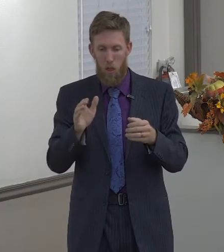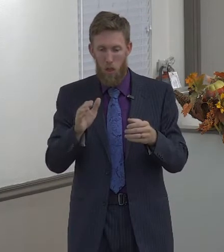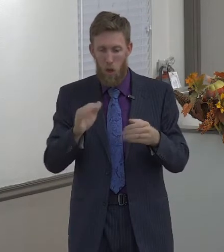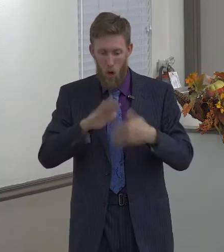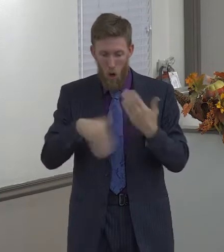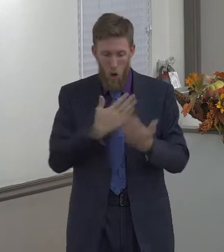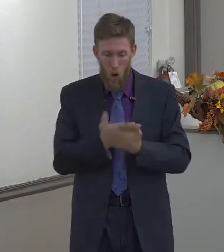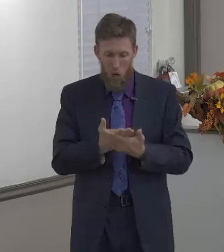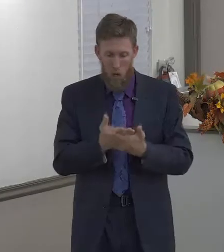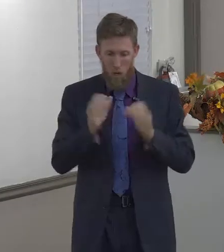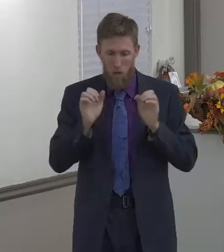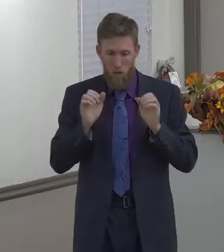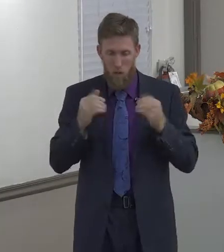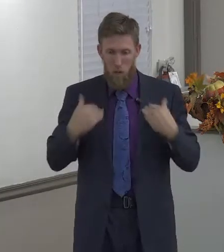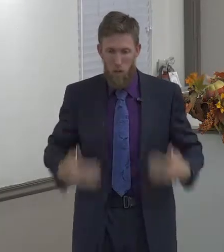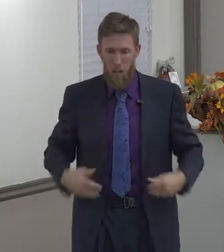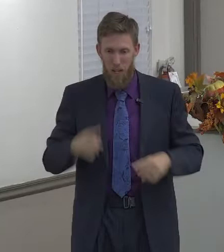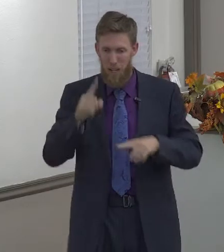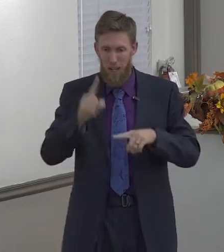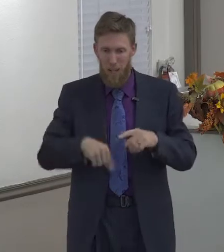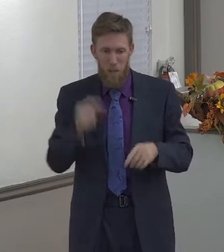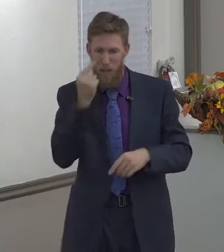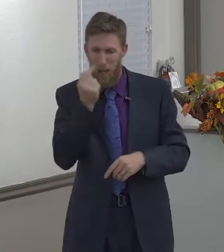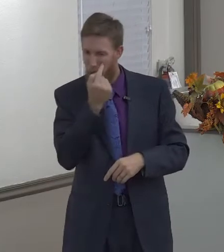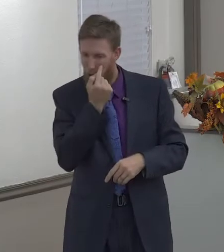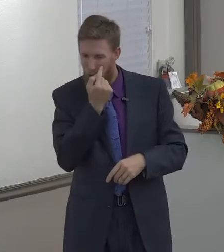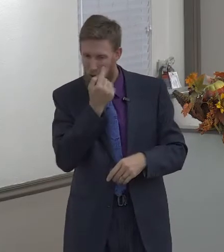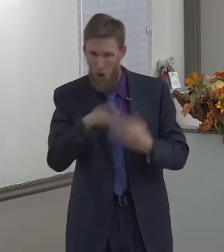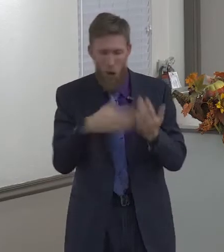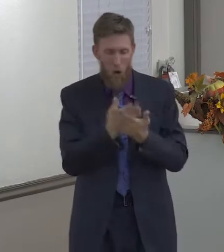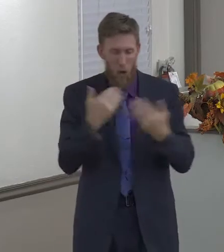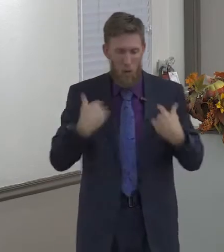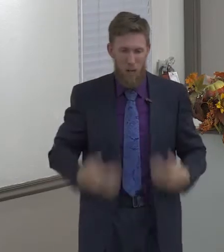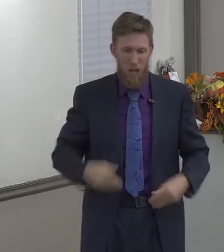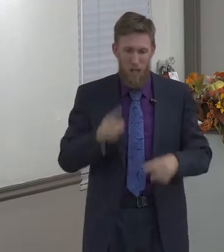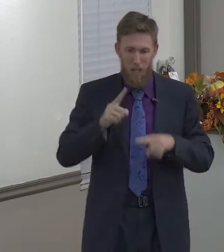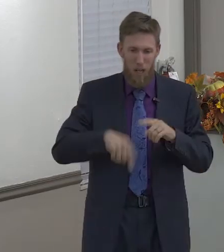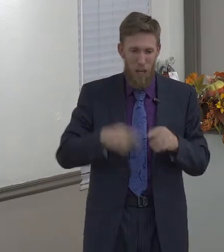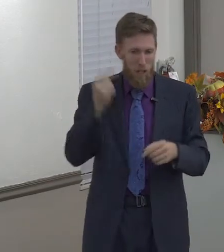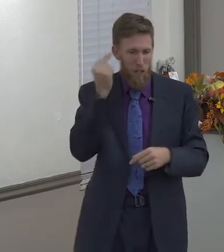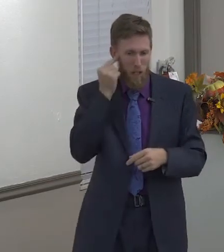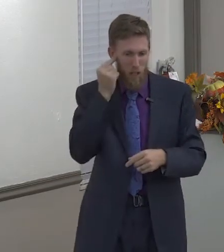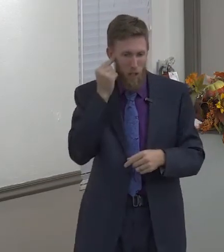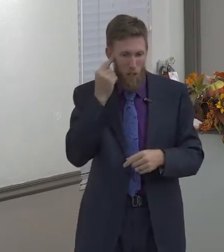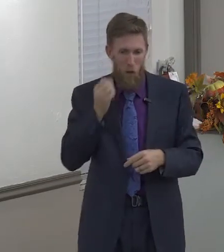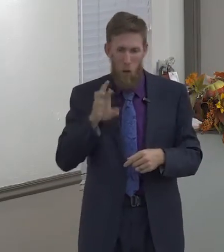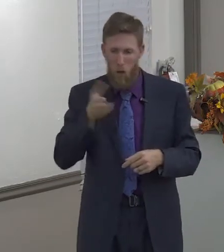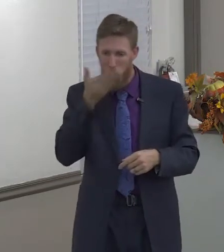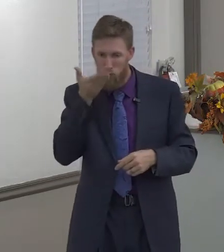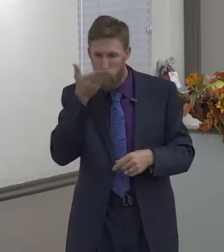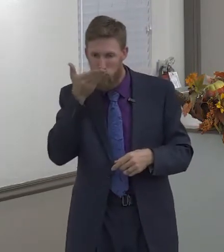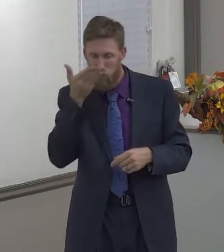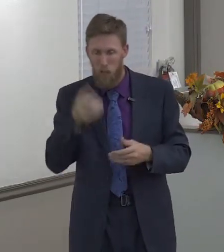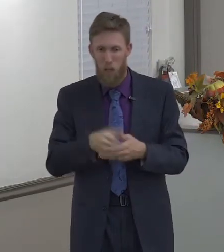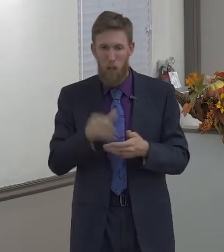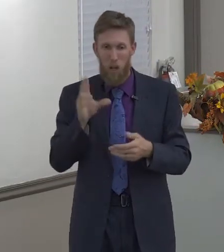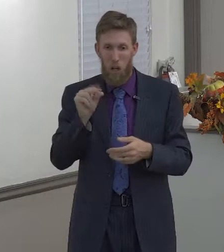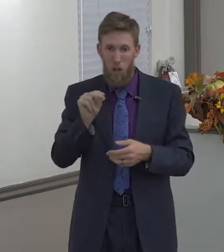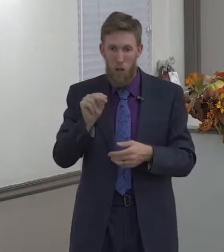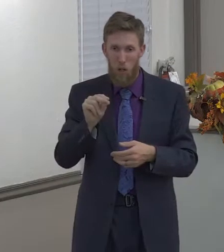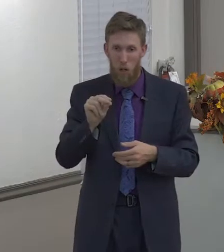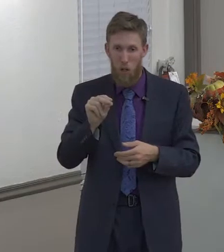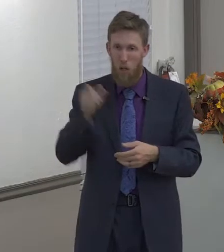But now hath God set the members of every one of them in the body as it hath pleased Him. And if they were all one member, where were the